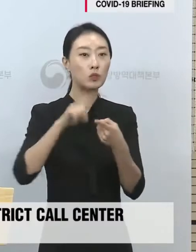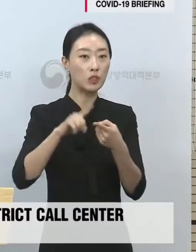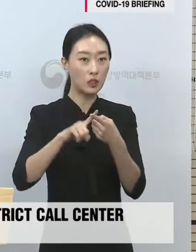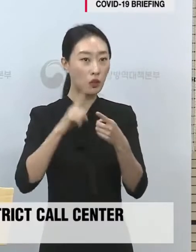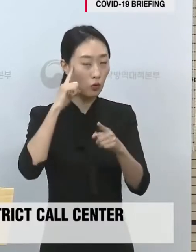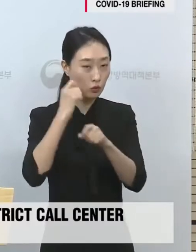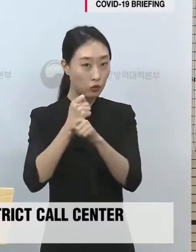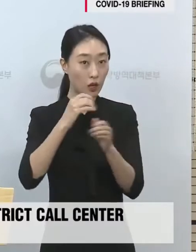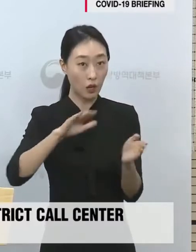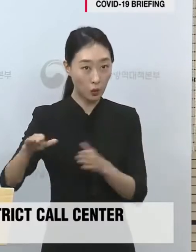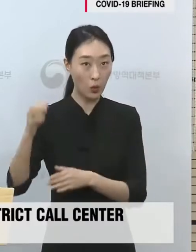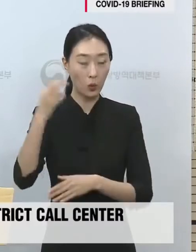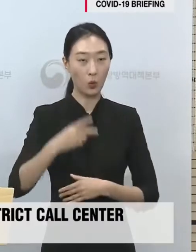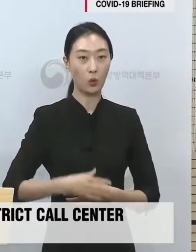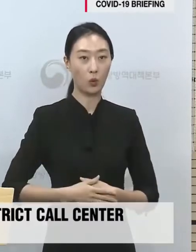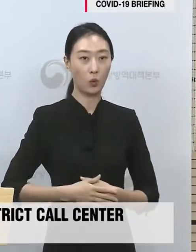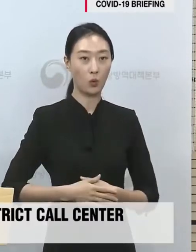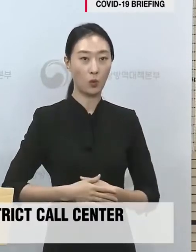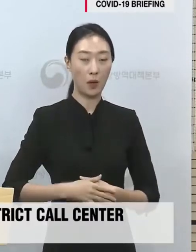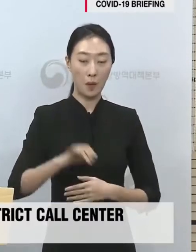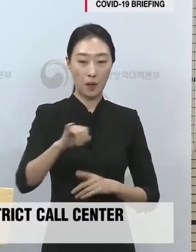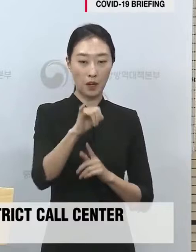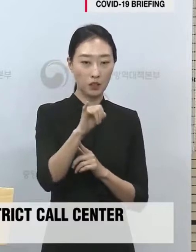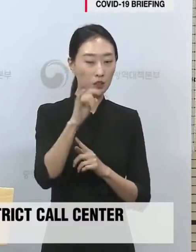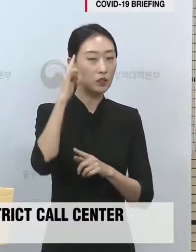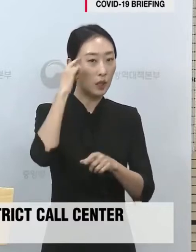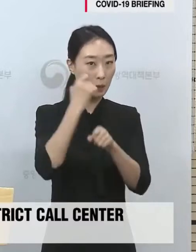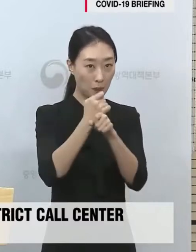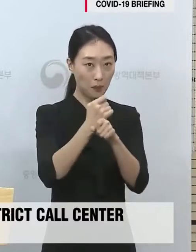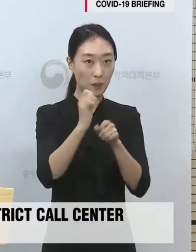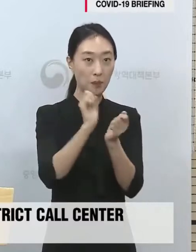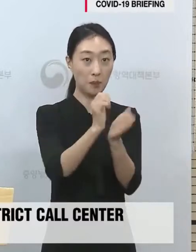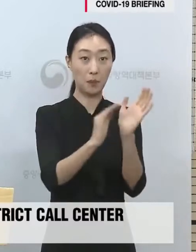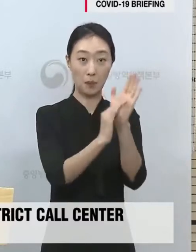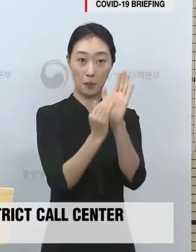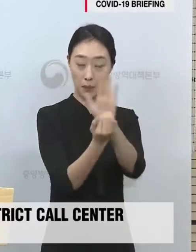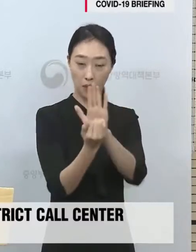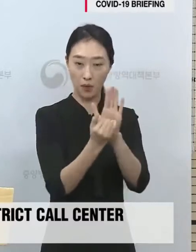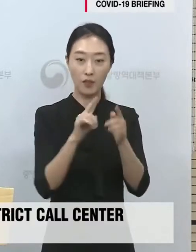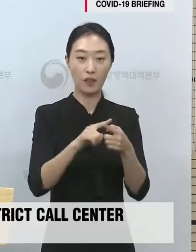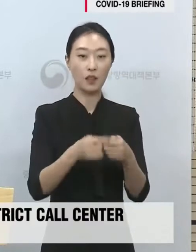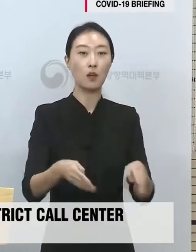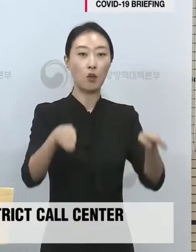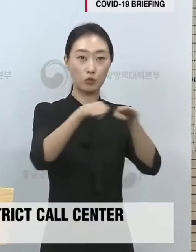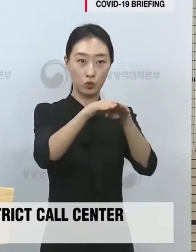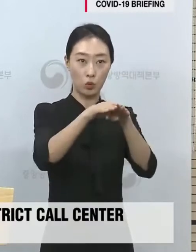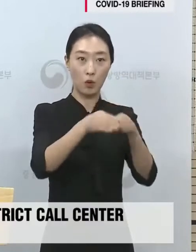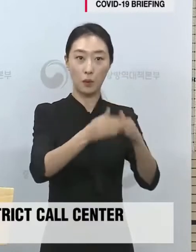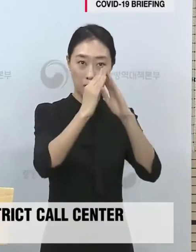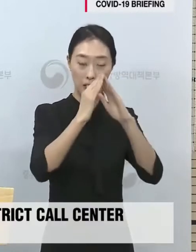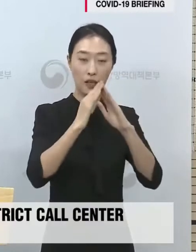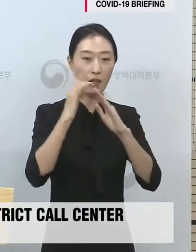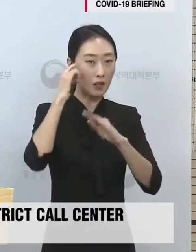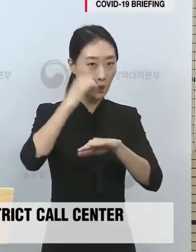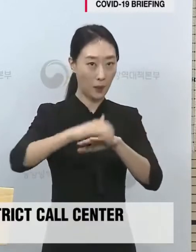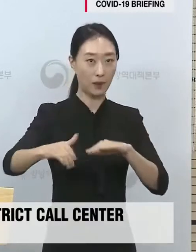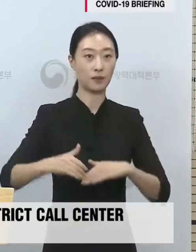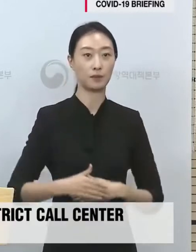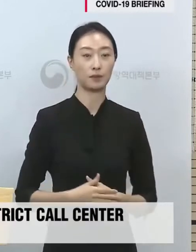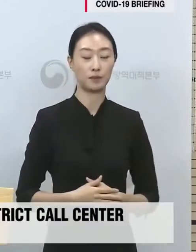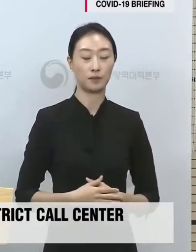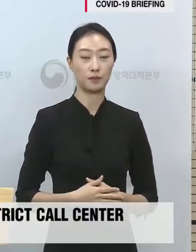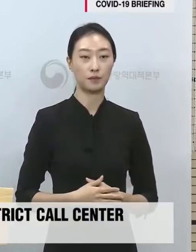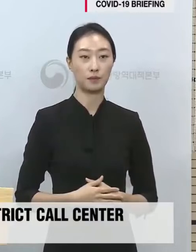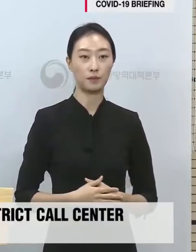on humans. And we will be also mulling over the possibility of establishing a separate institution for